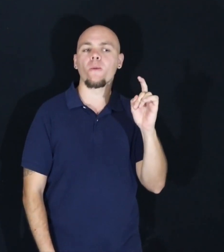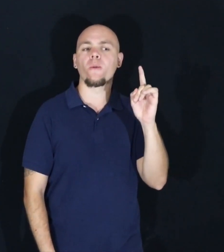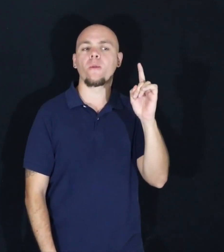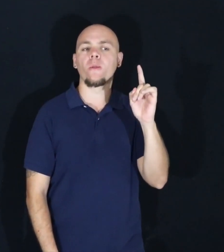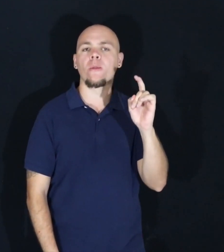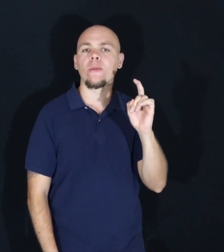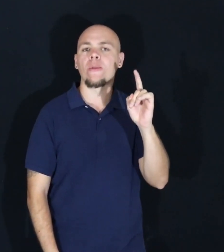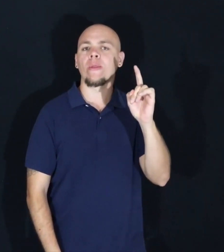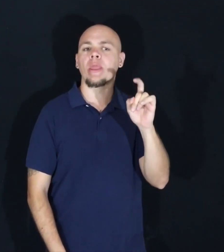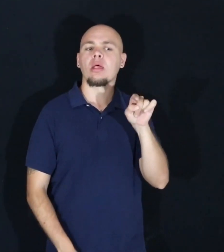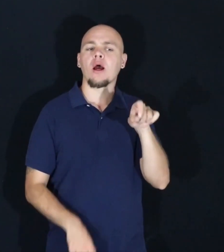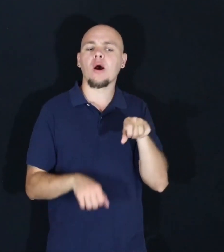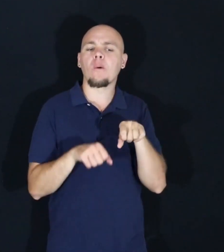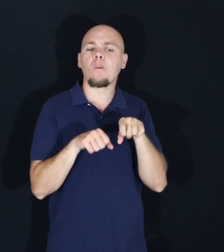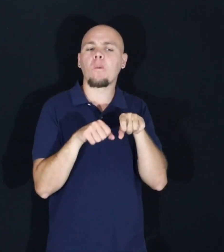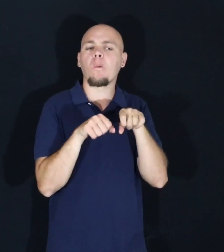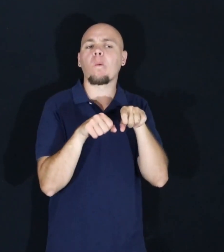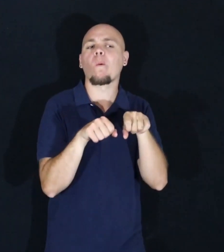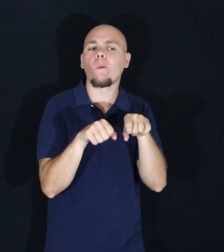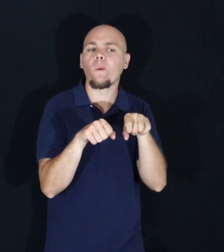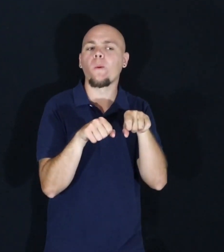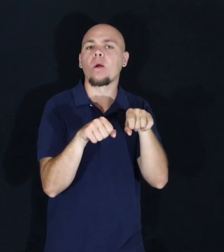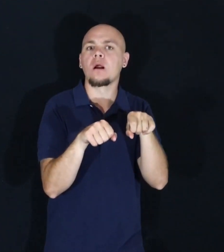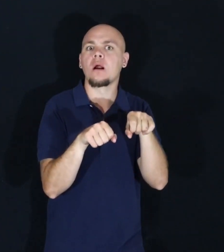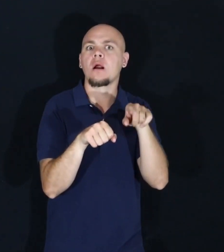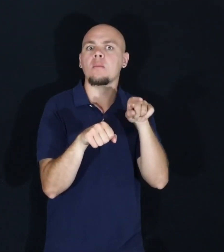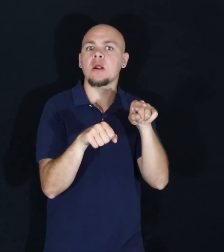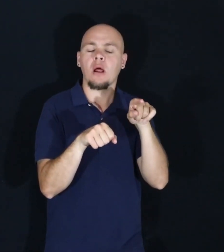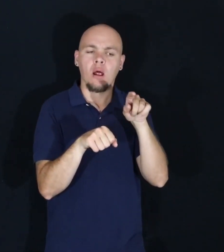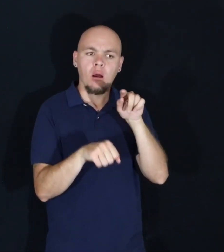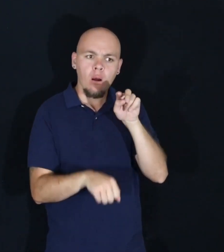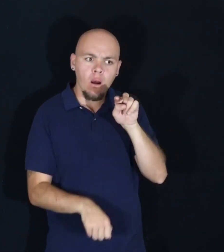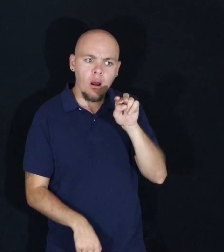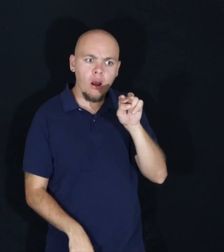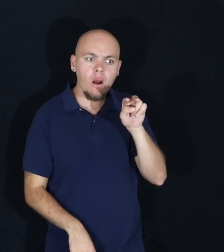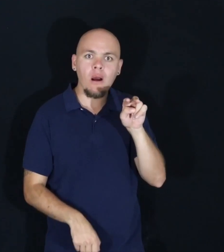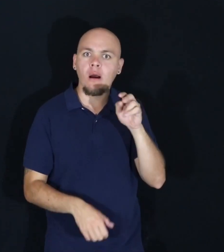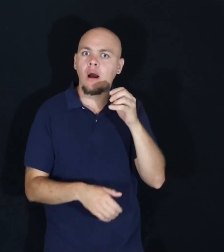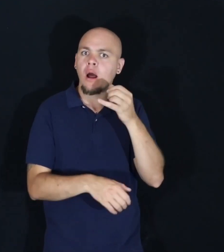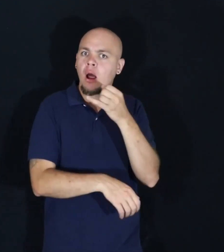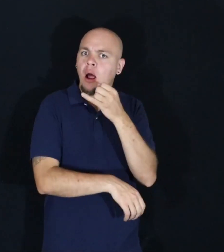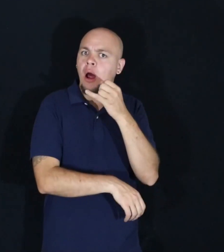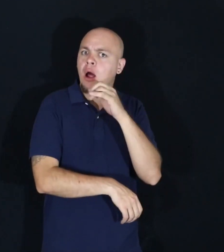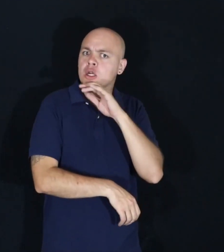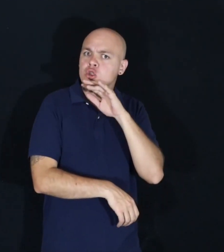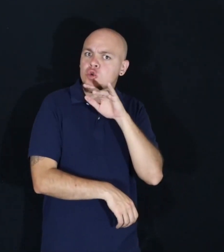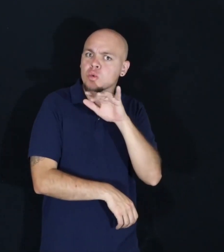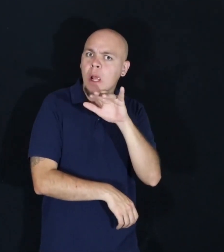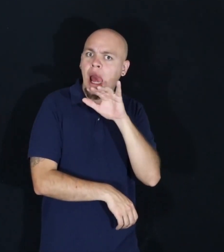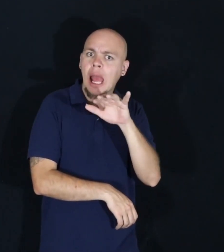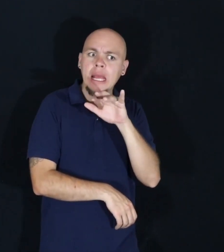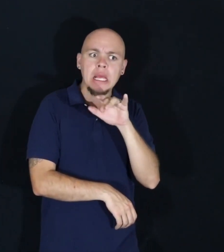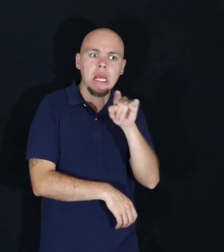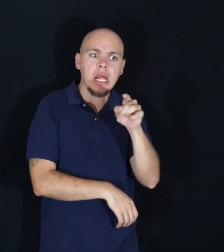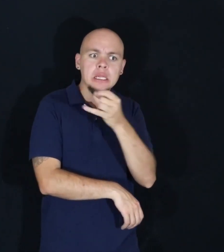her stroller, but oh, when she moves, you can see the start of a dragon tail tattoo.